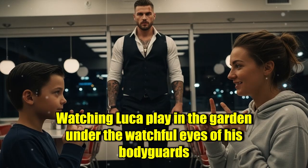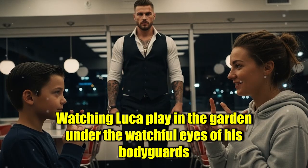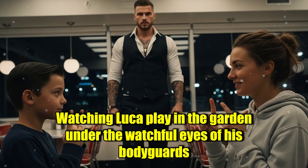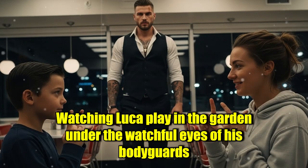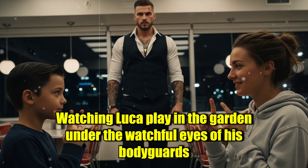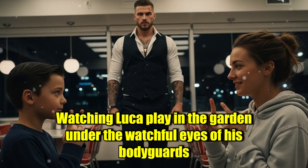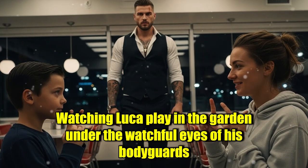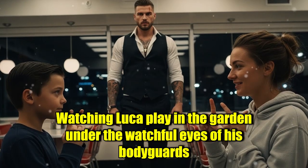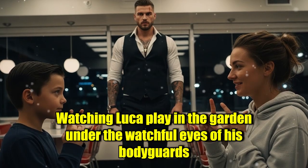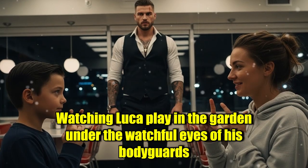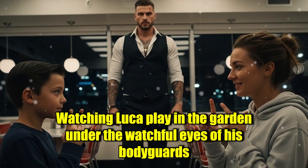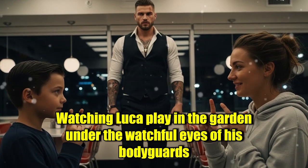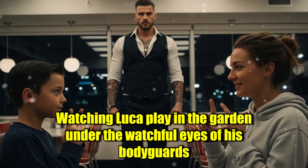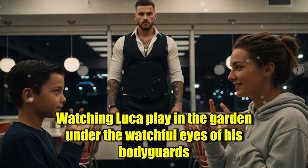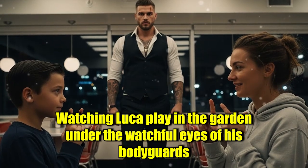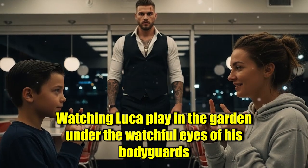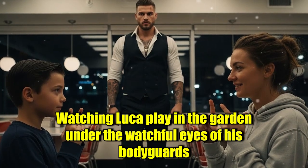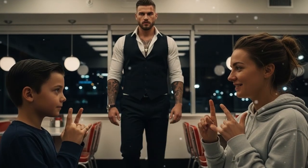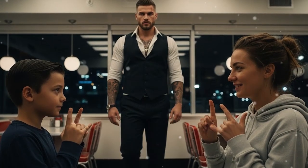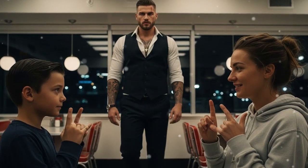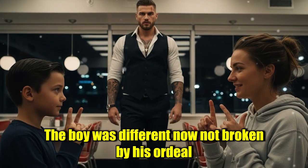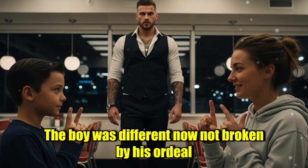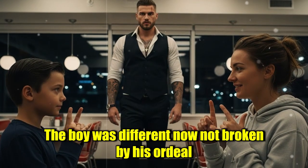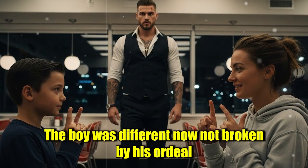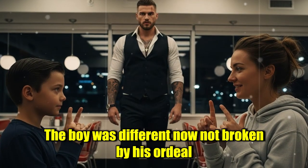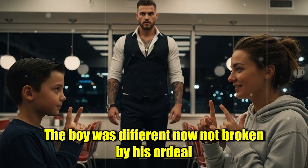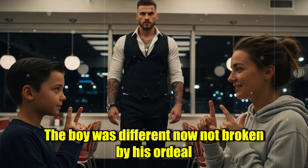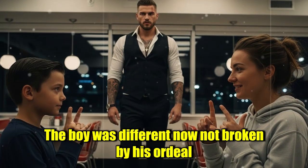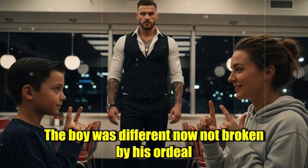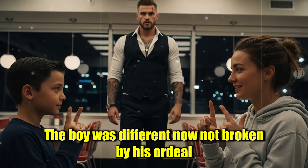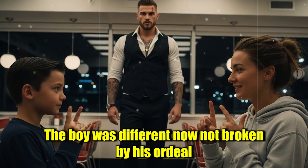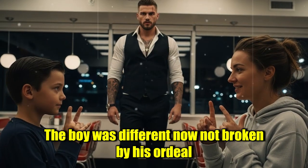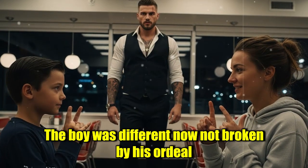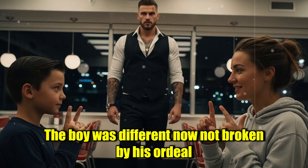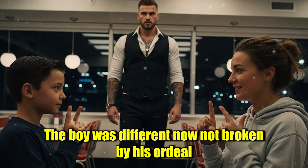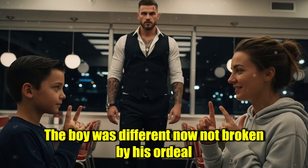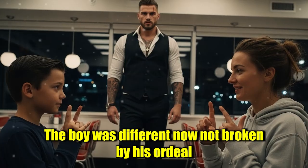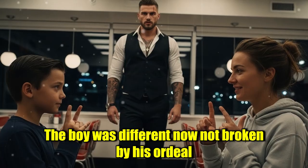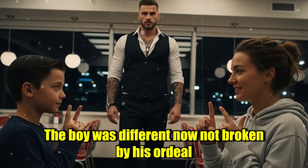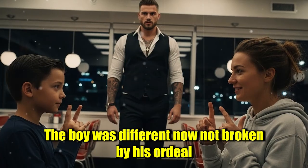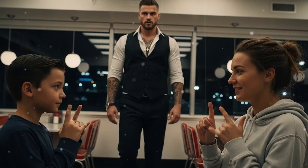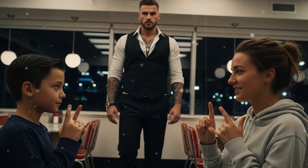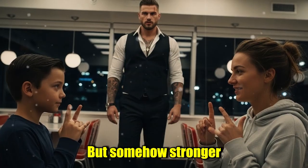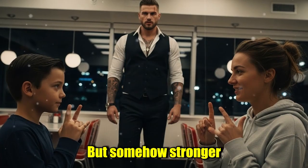in the garden under the watchful eyes of his bodyguards. The boy was different now, not broken by his ordeal, but